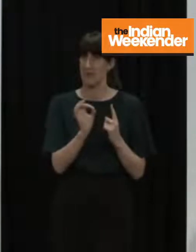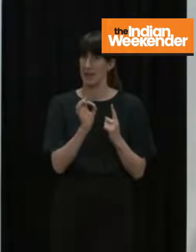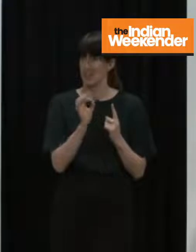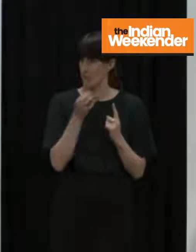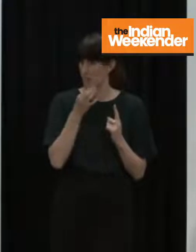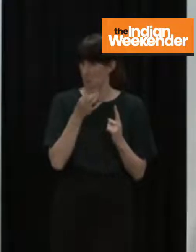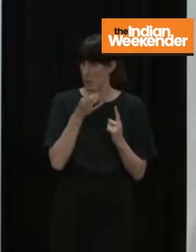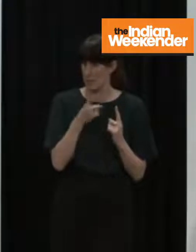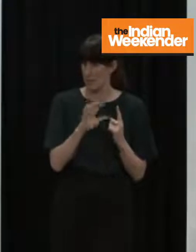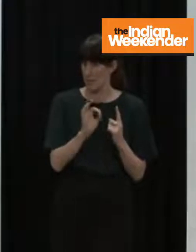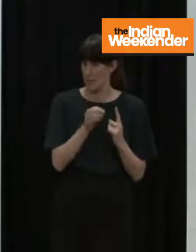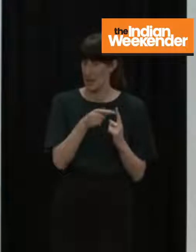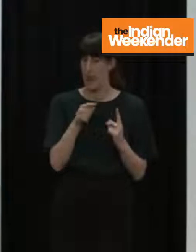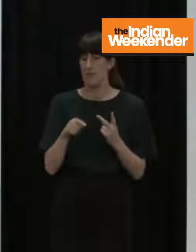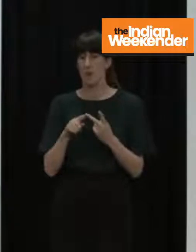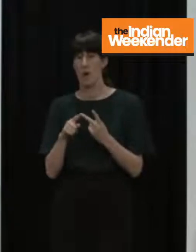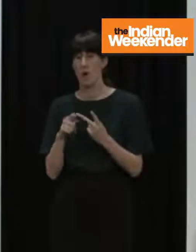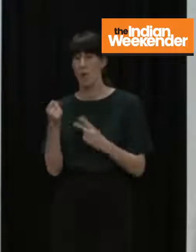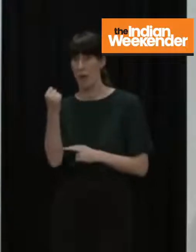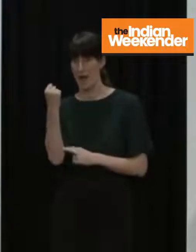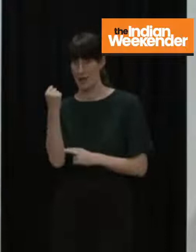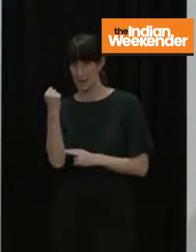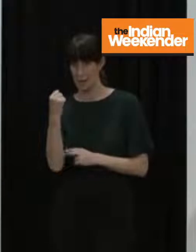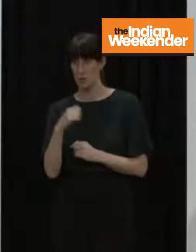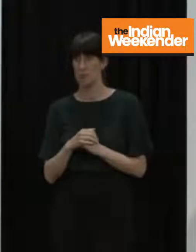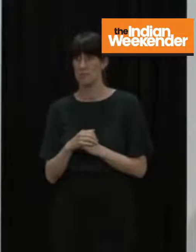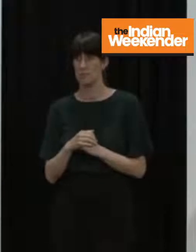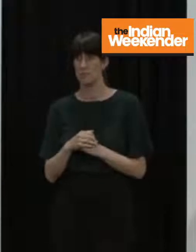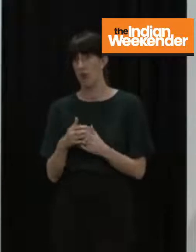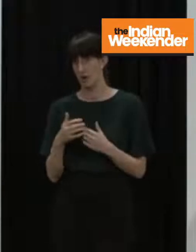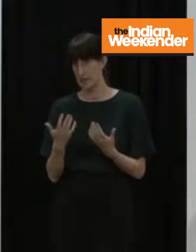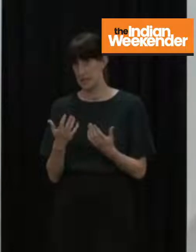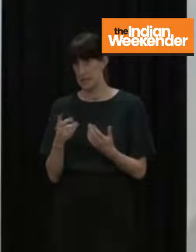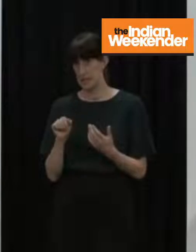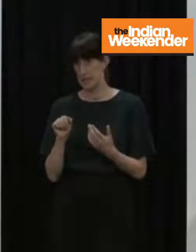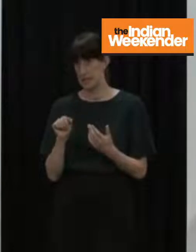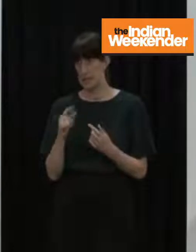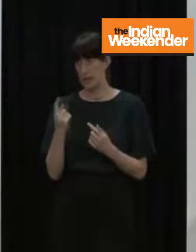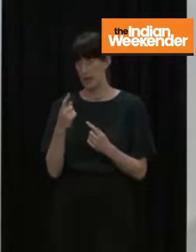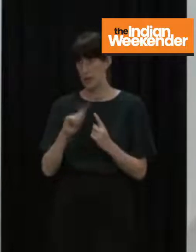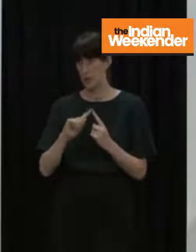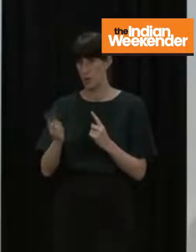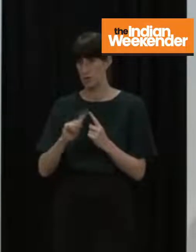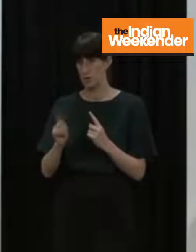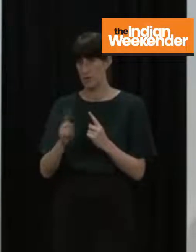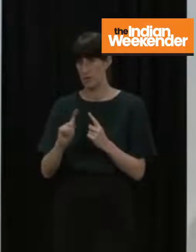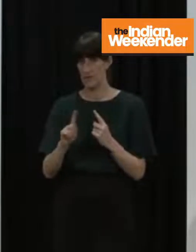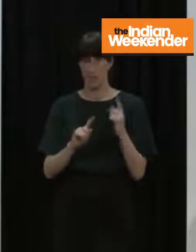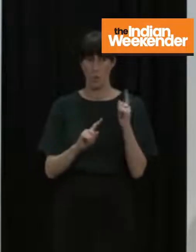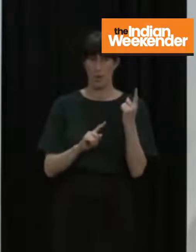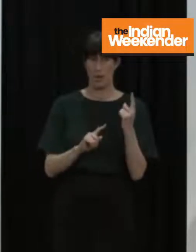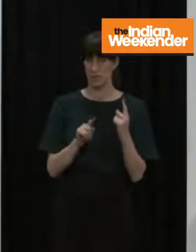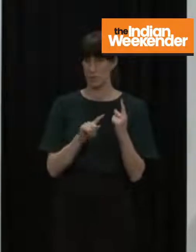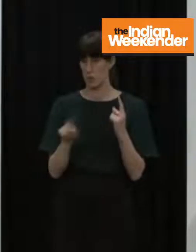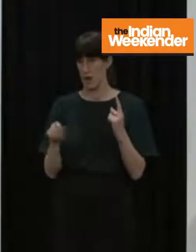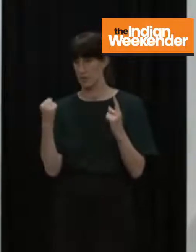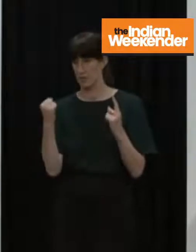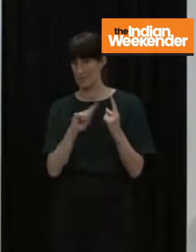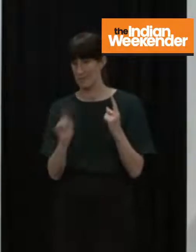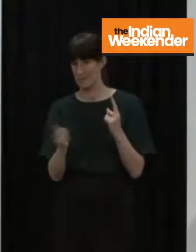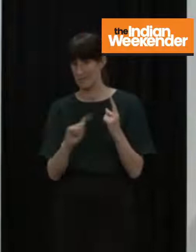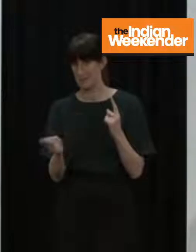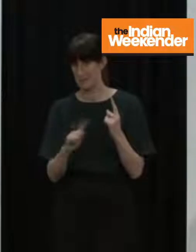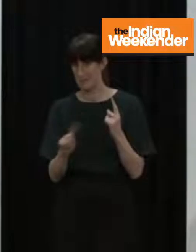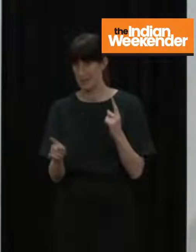the case of the Waikato, there was obviously somebody who moved backwards and forwards across the border, but not to do with that